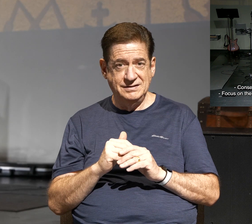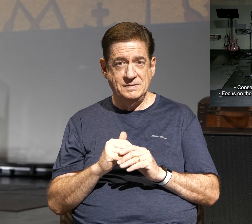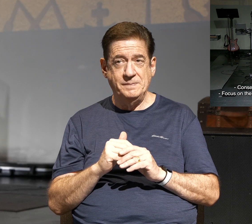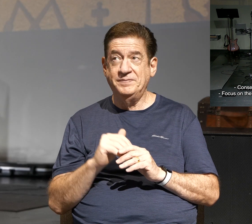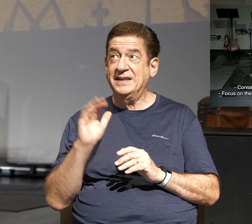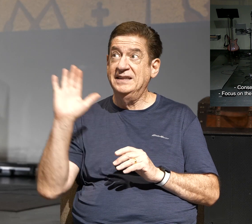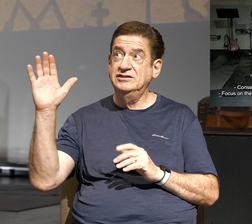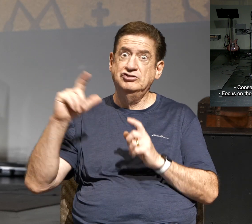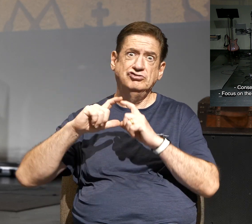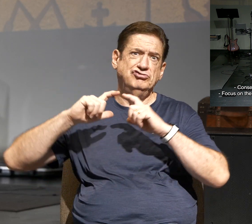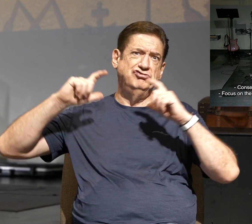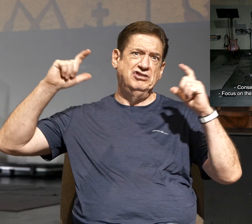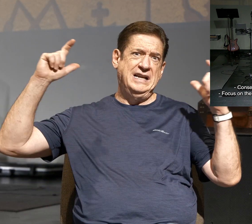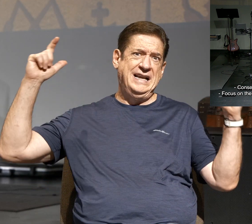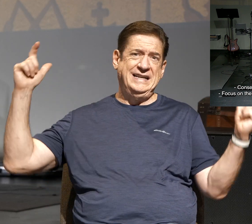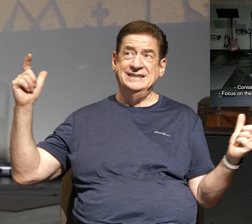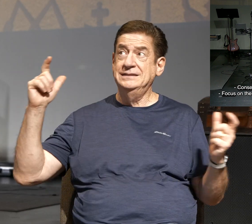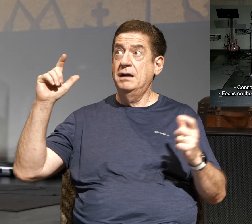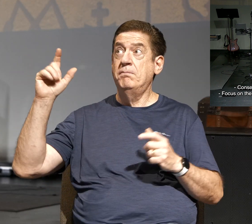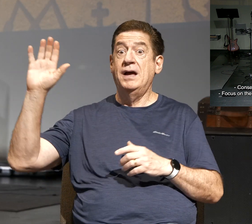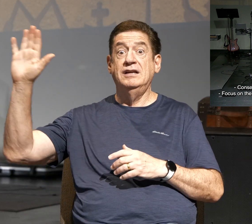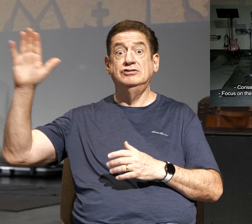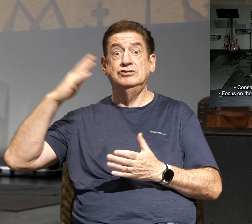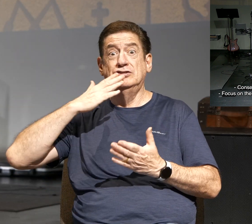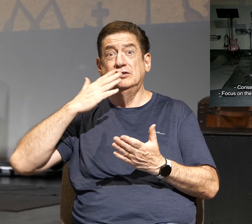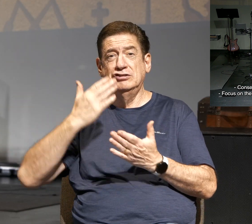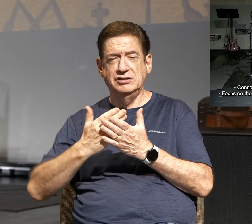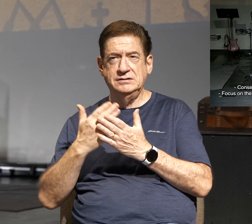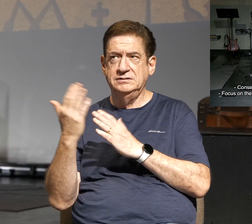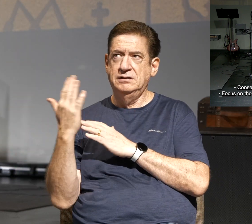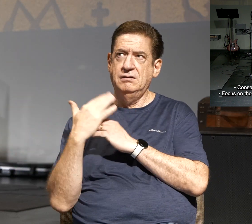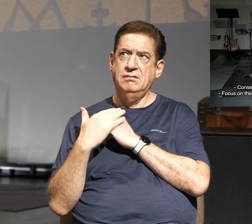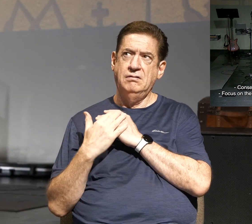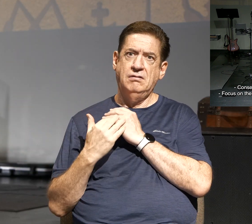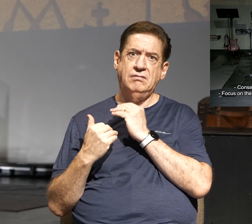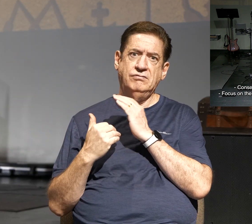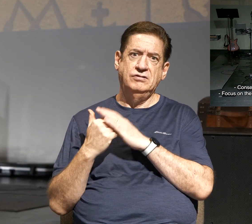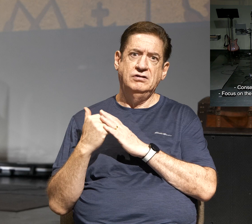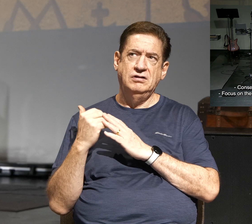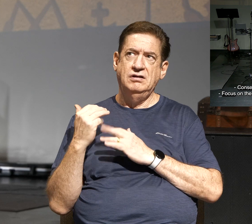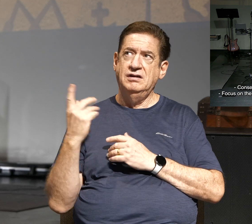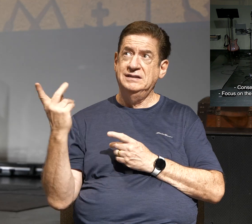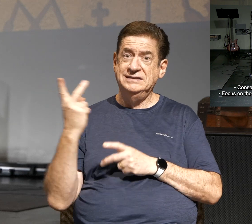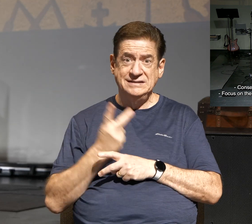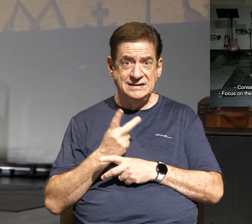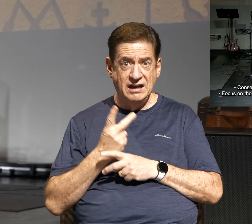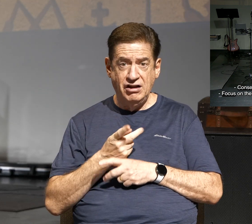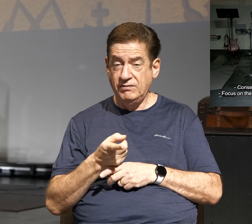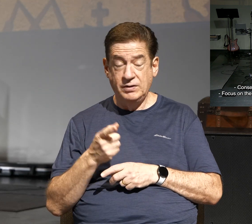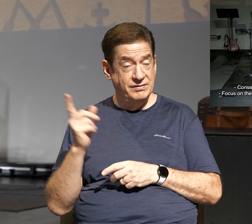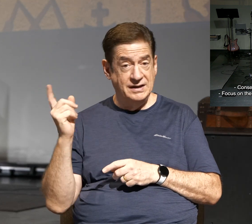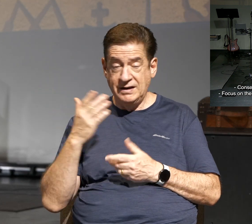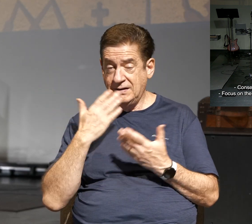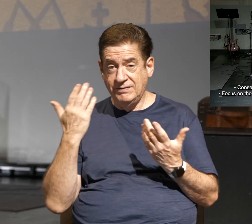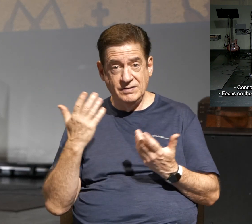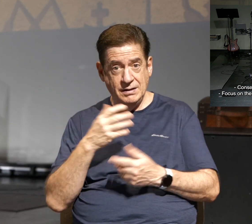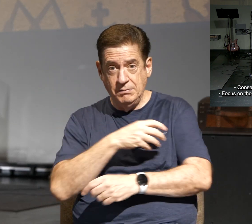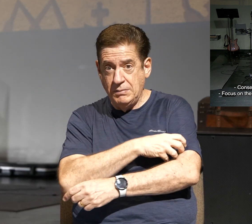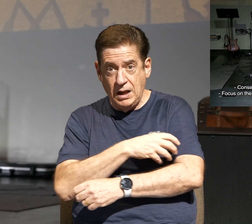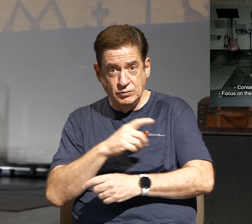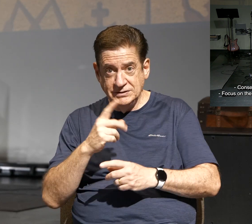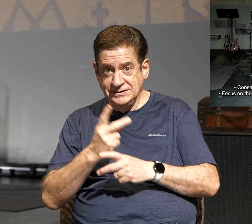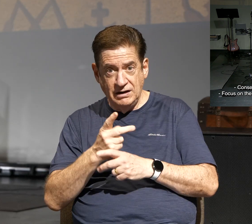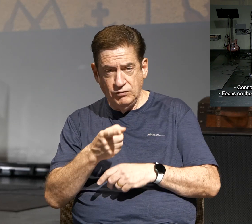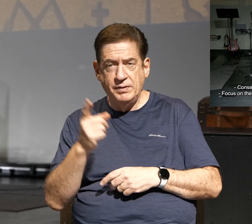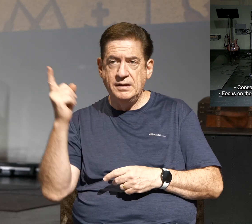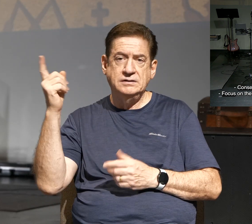It's his greatness that makes his goodness so comforting. He says that he's going to take care of you, but if he doesn't have the capacity to take care of you, that he's a